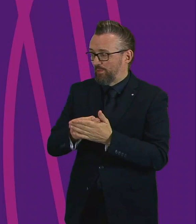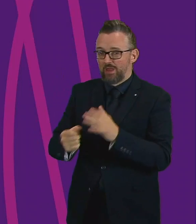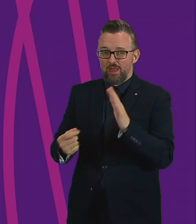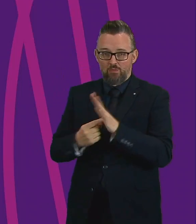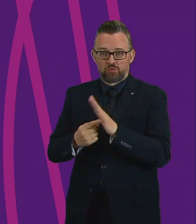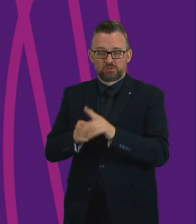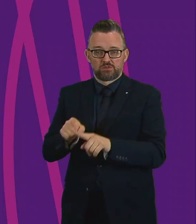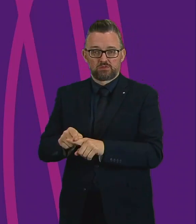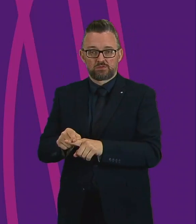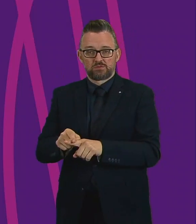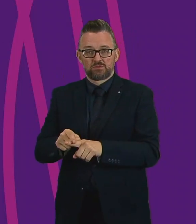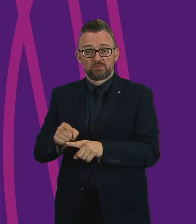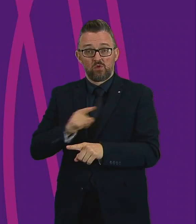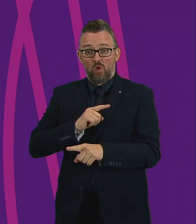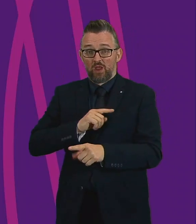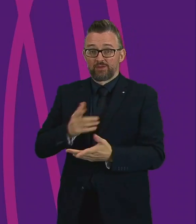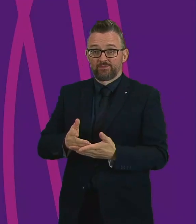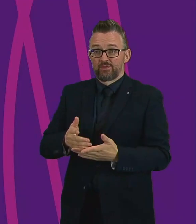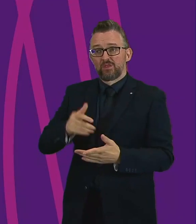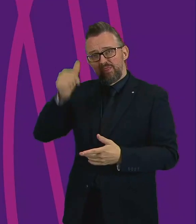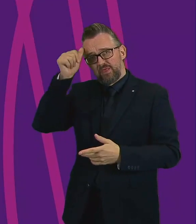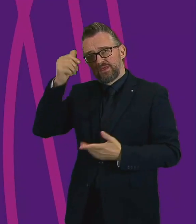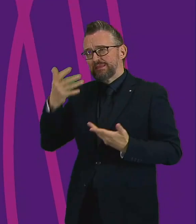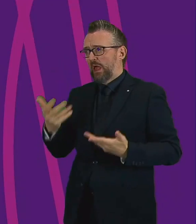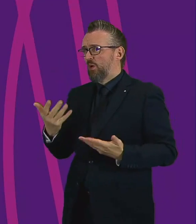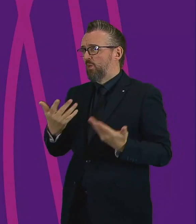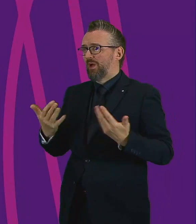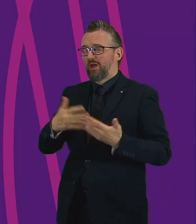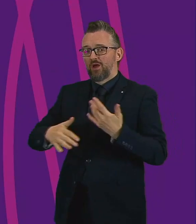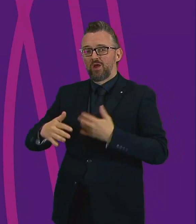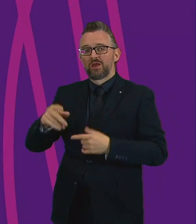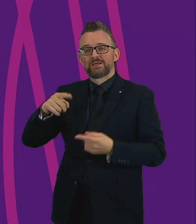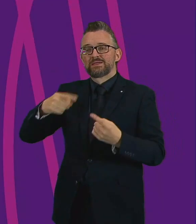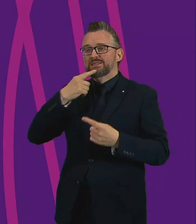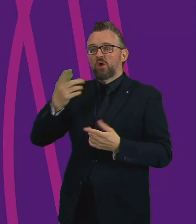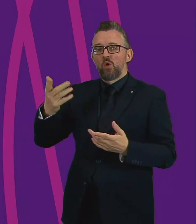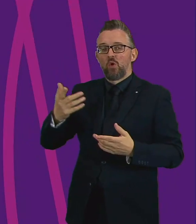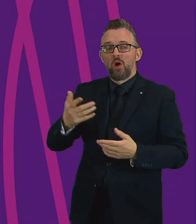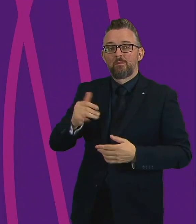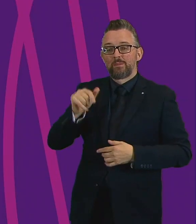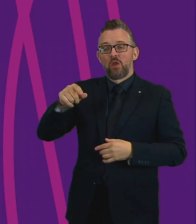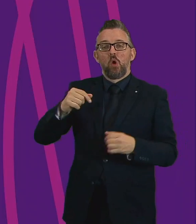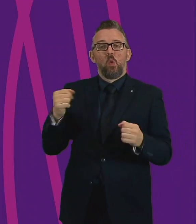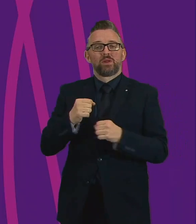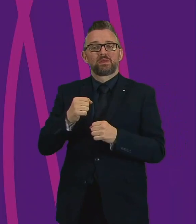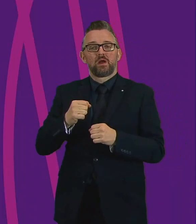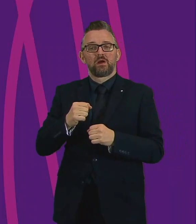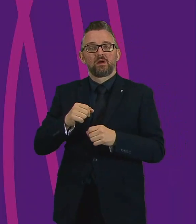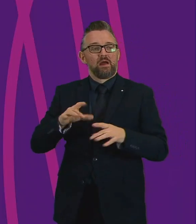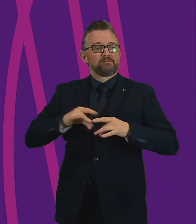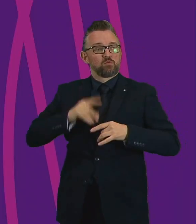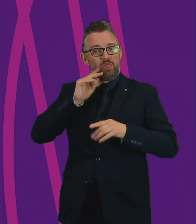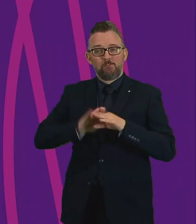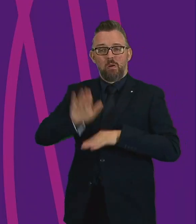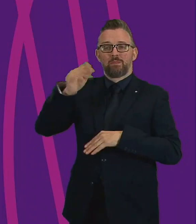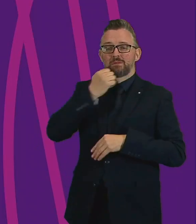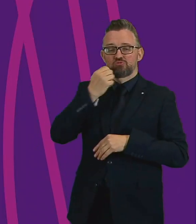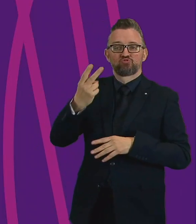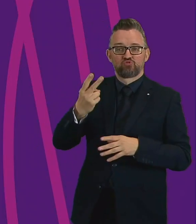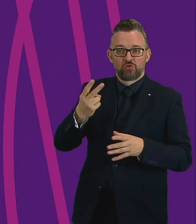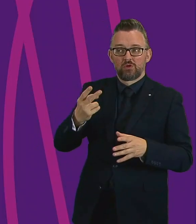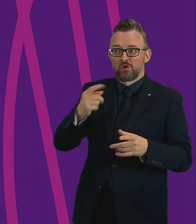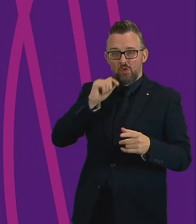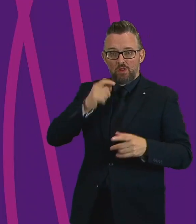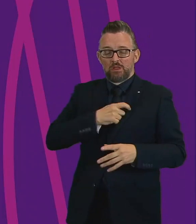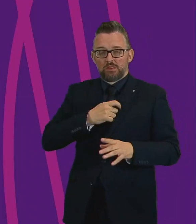is critical, as is a sober appraisal of where we are. Doomster talk of a possible viral spike this winter will simply depress consumption, increase